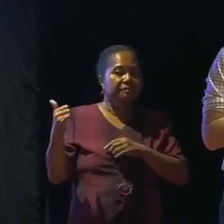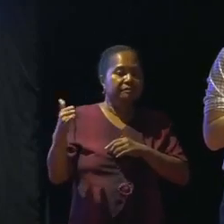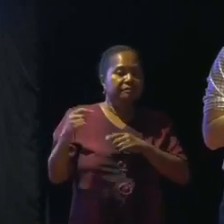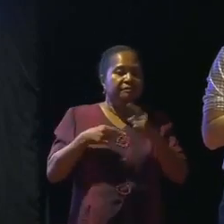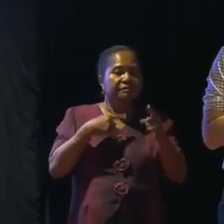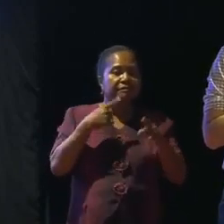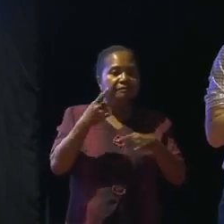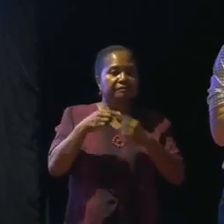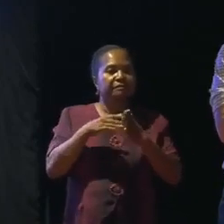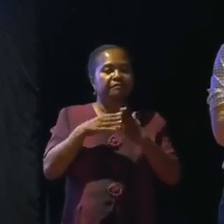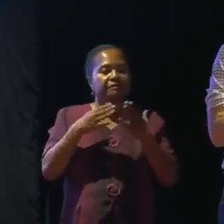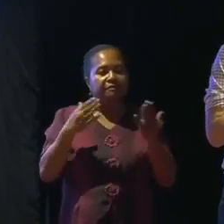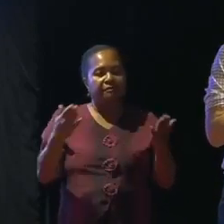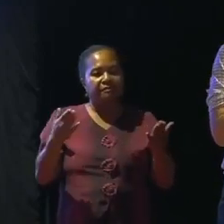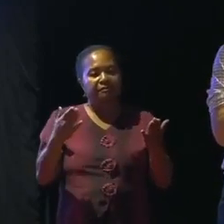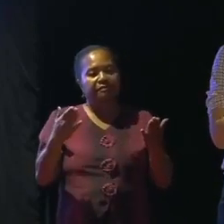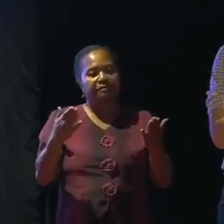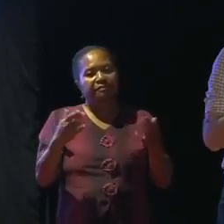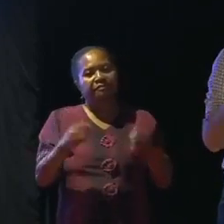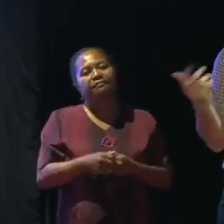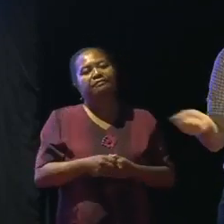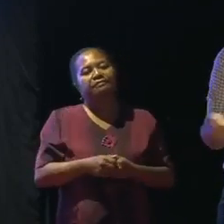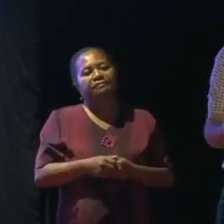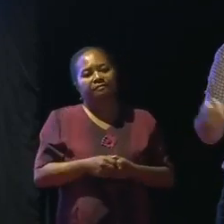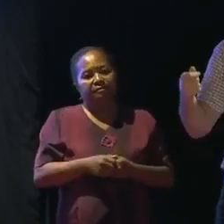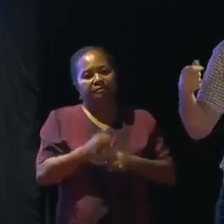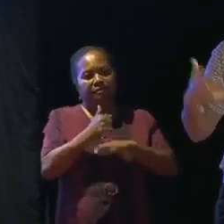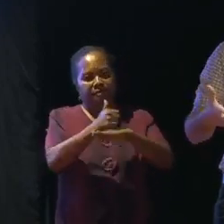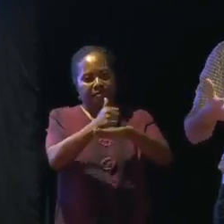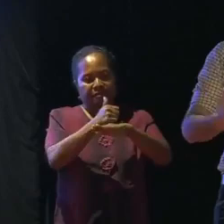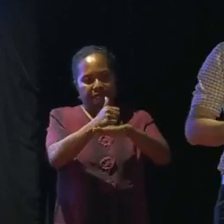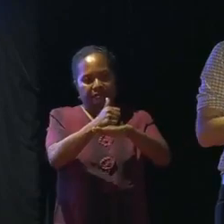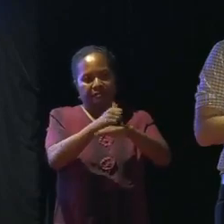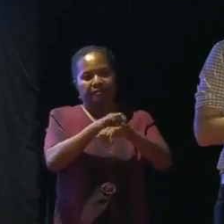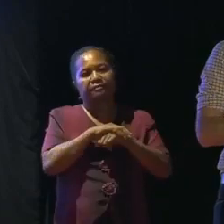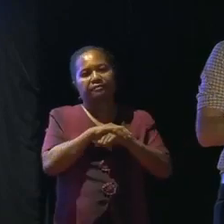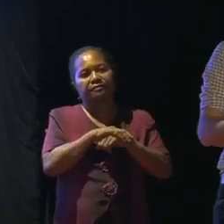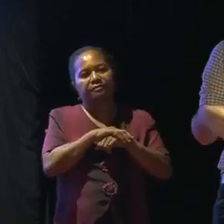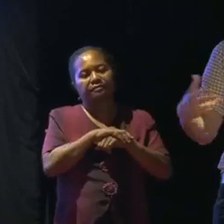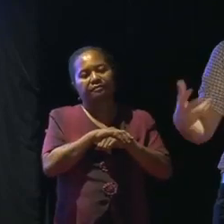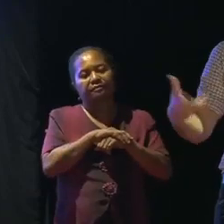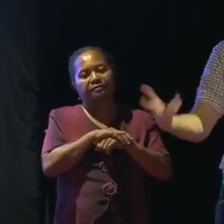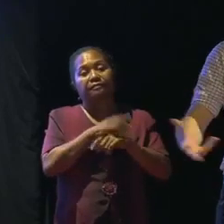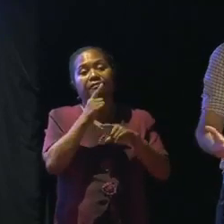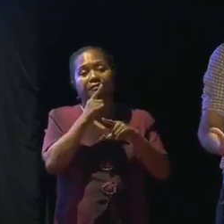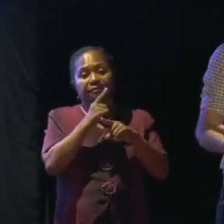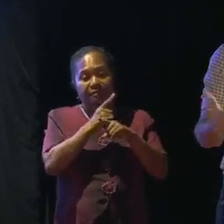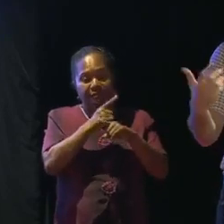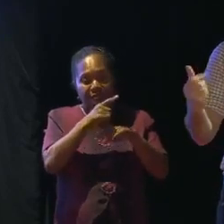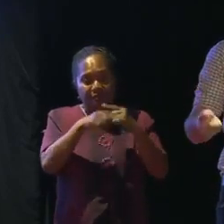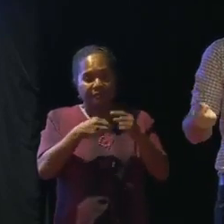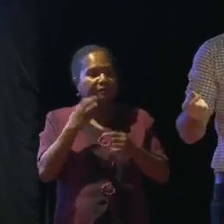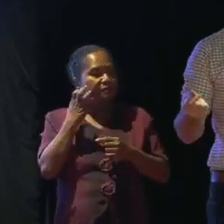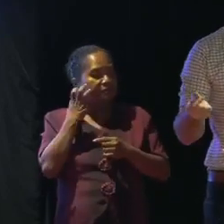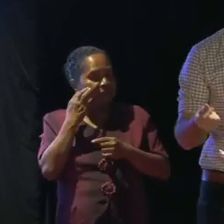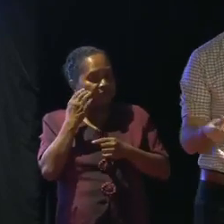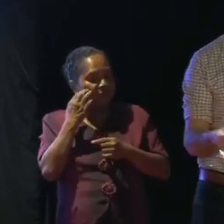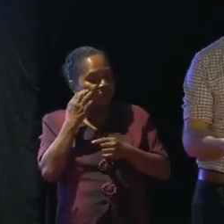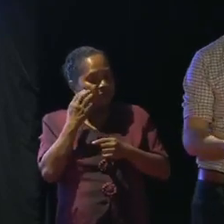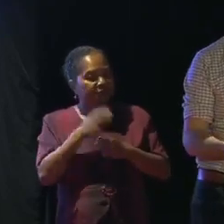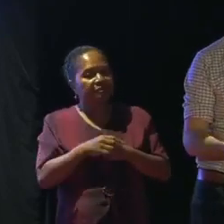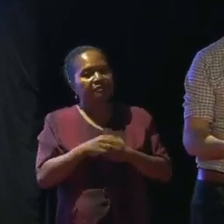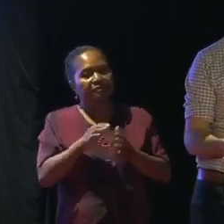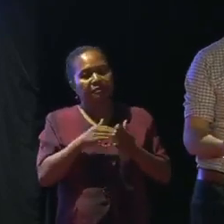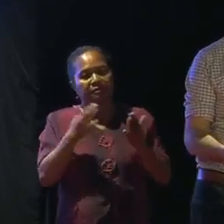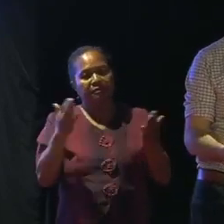not currently active. It's in rollout phase. But let's talk about when it is going to be online, though.